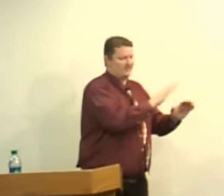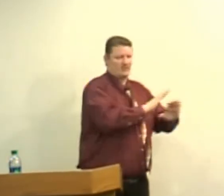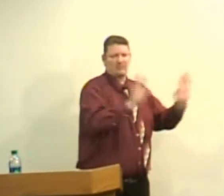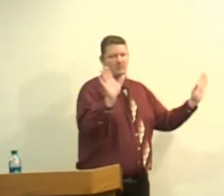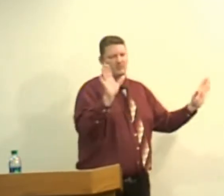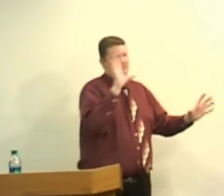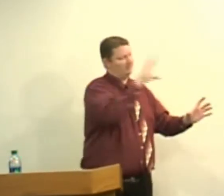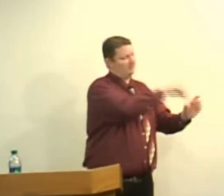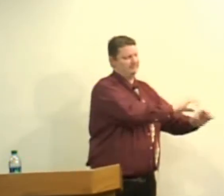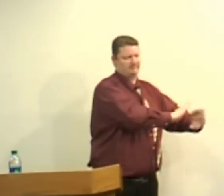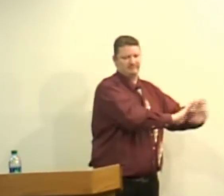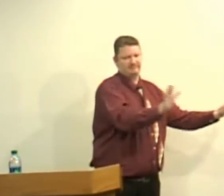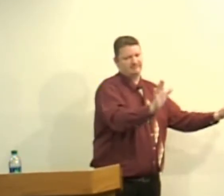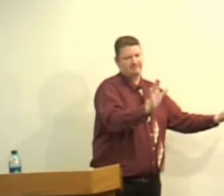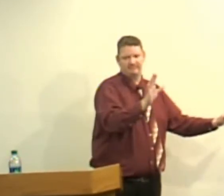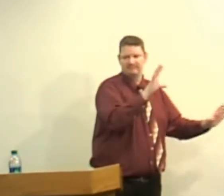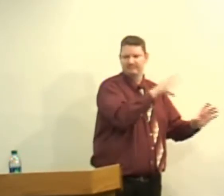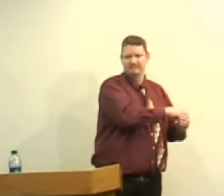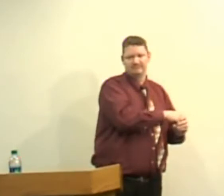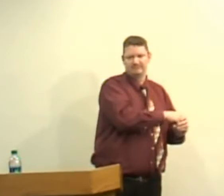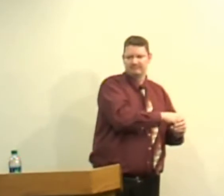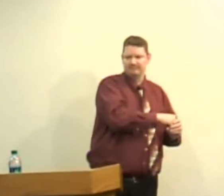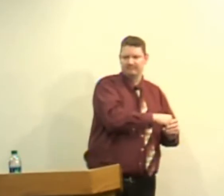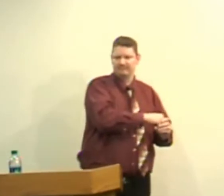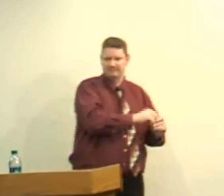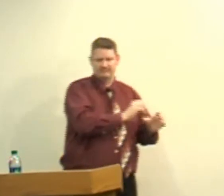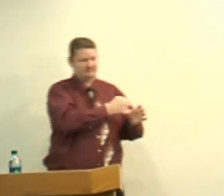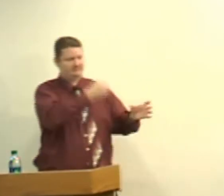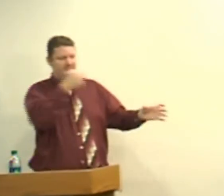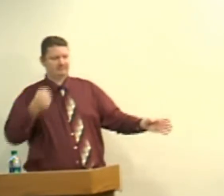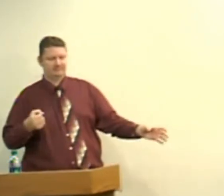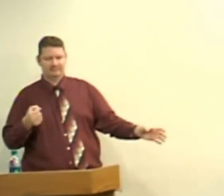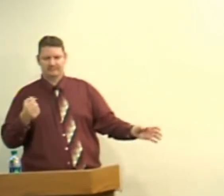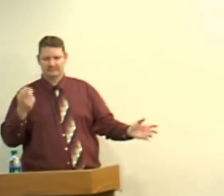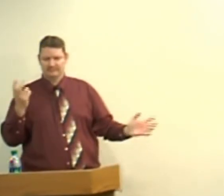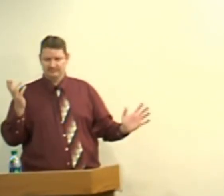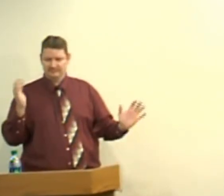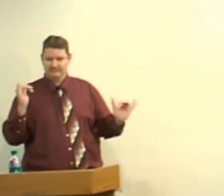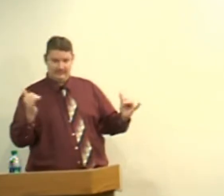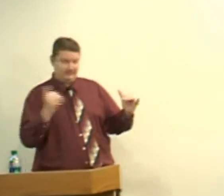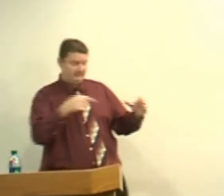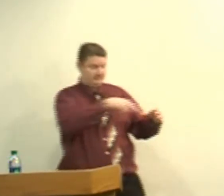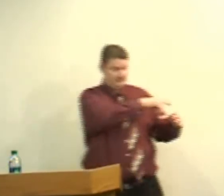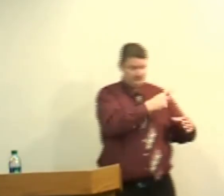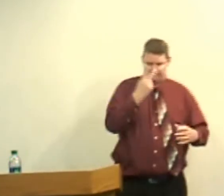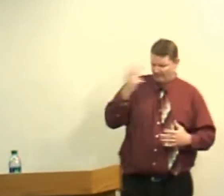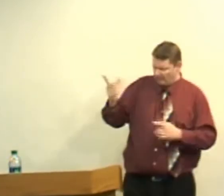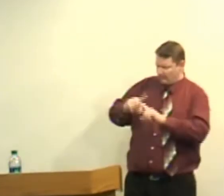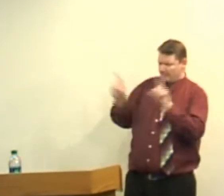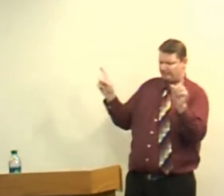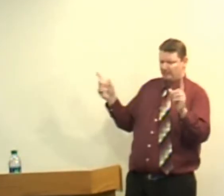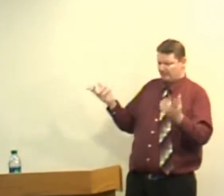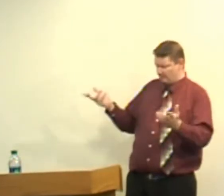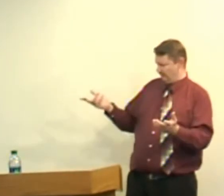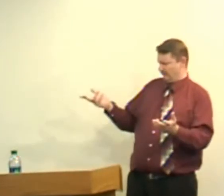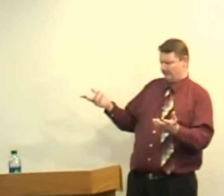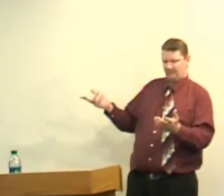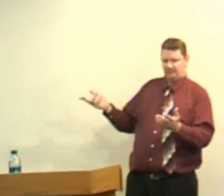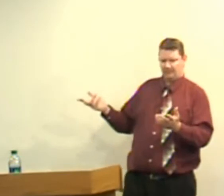yourself from them. So you can no more join in with the world, no more go back to be with them. You are to become a part. And these